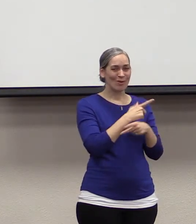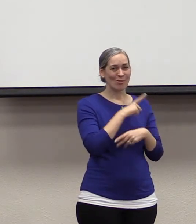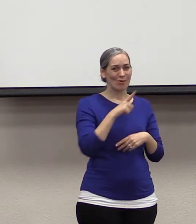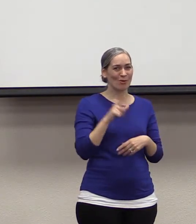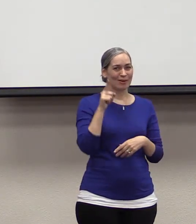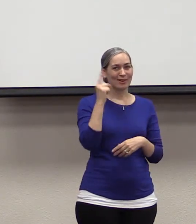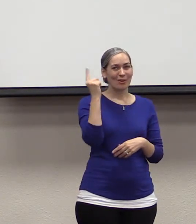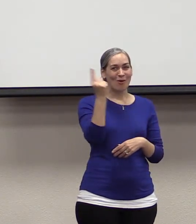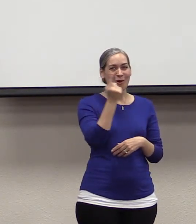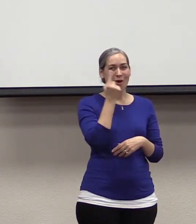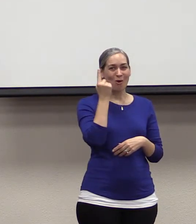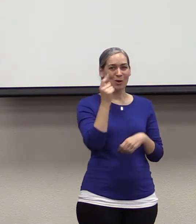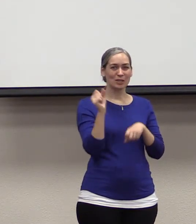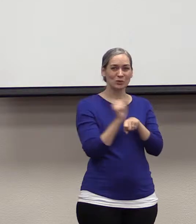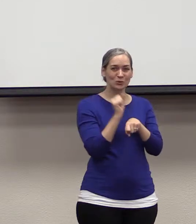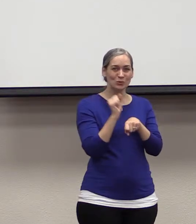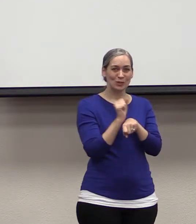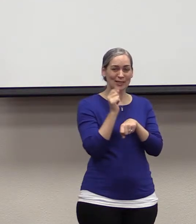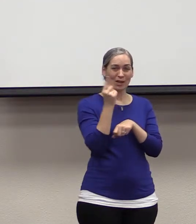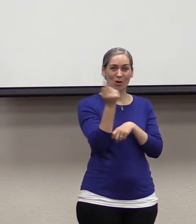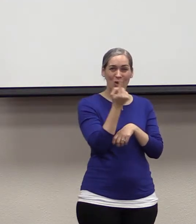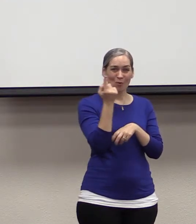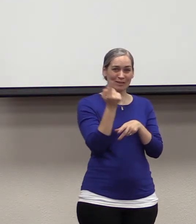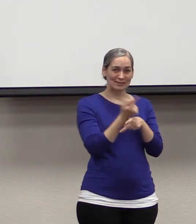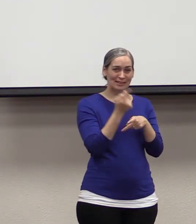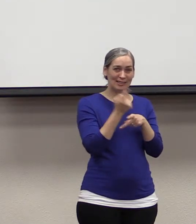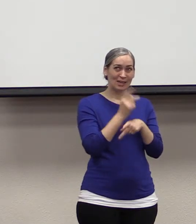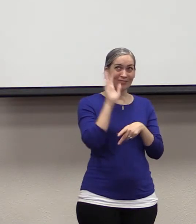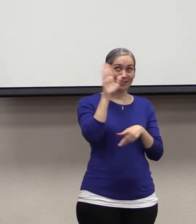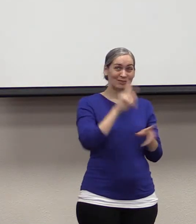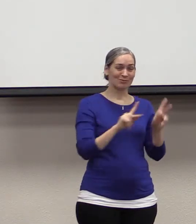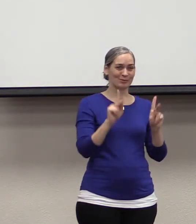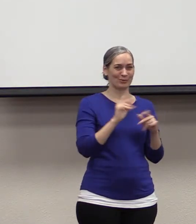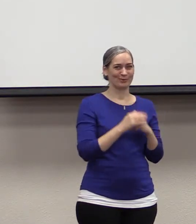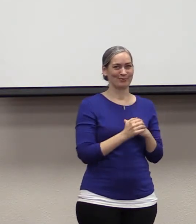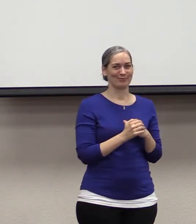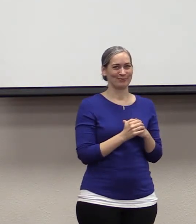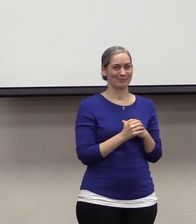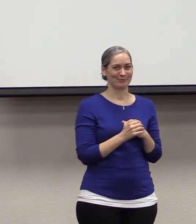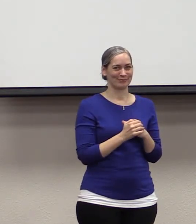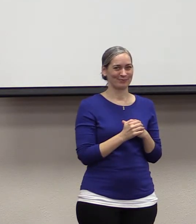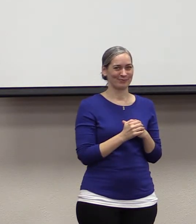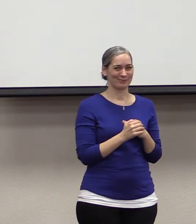is always working and taking care of his people.